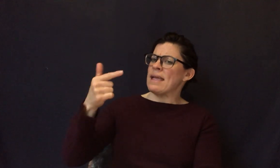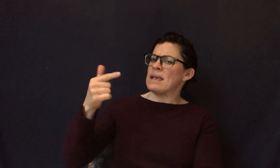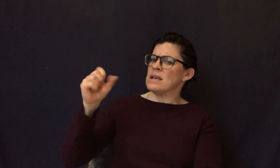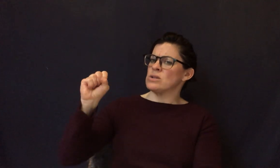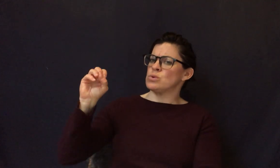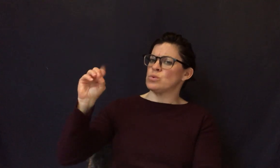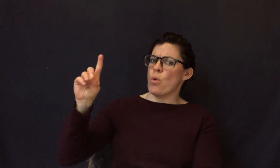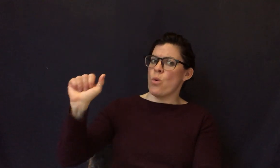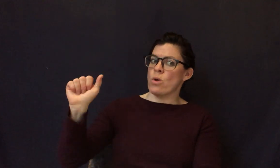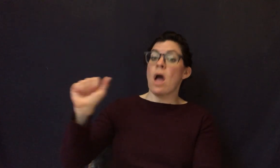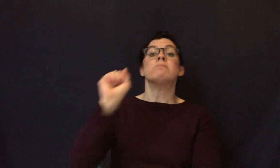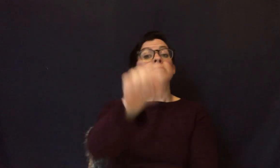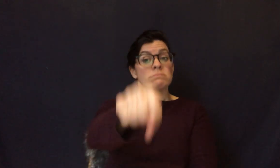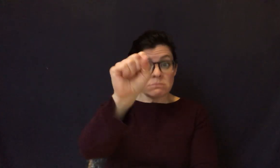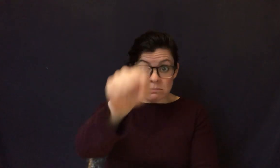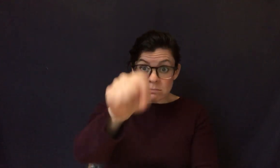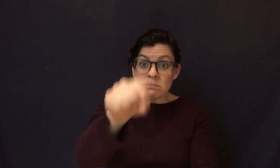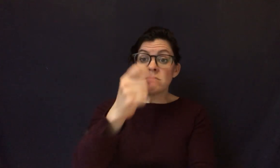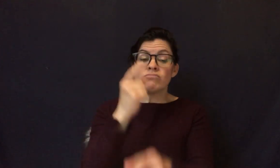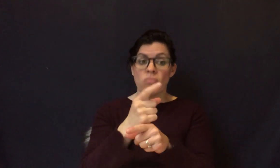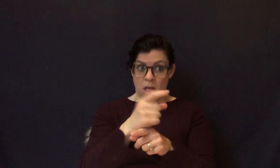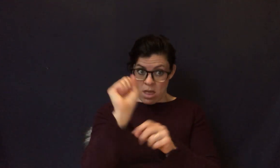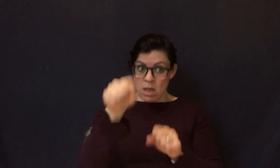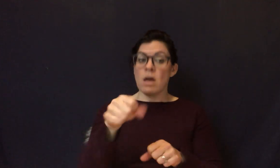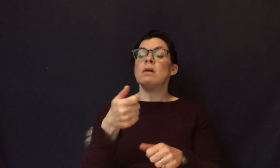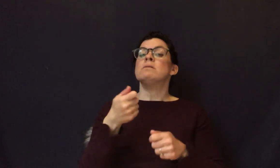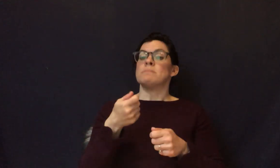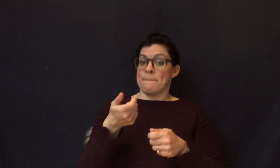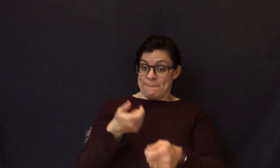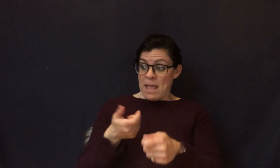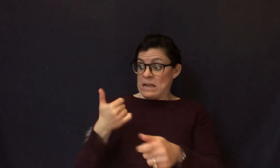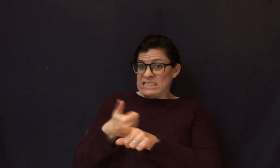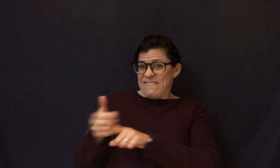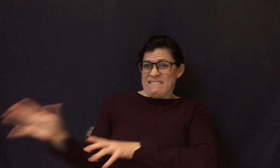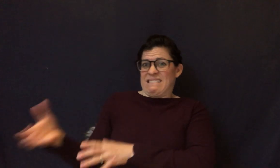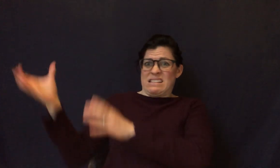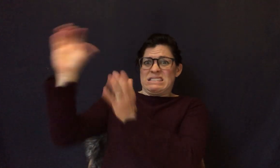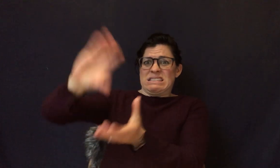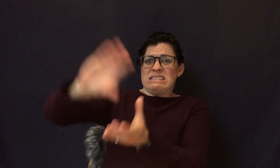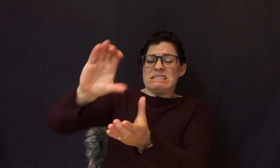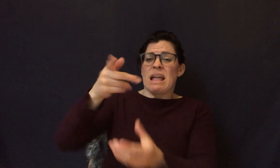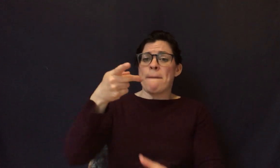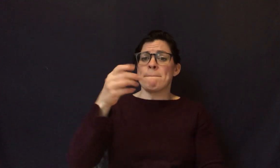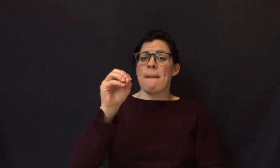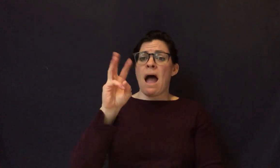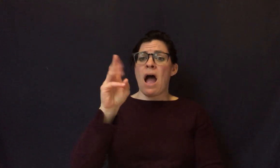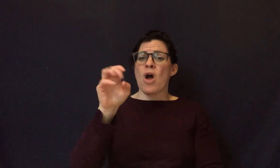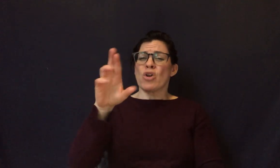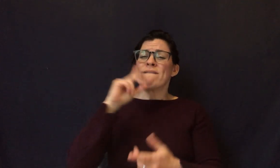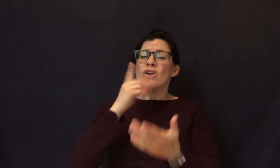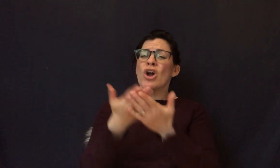long as you can get to it. Okay? As long as you can get to it, you use get to it. flour too. No